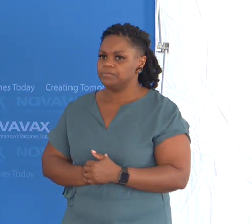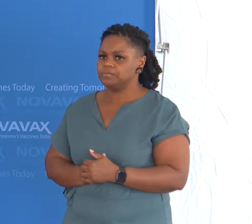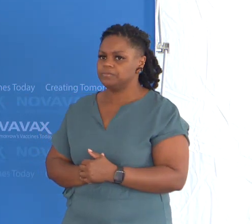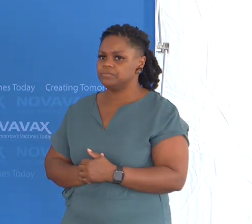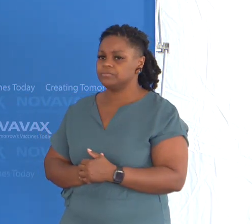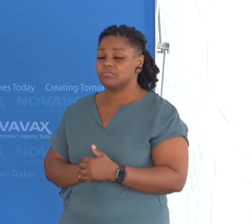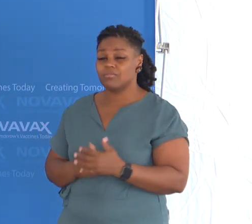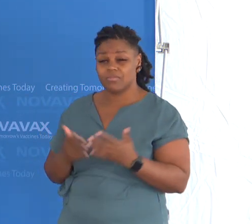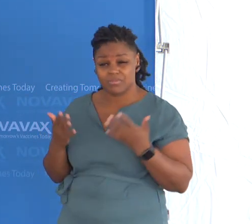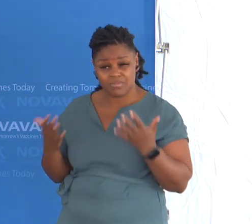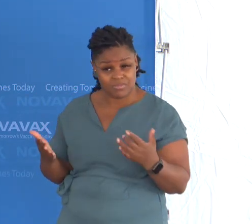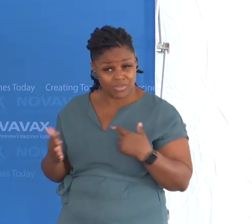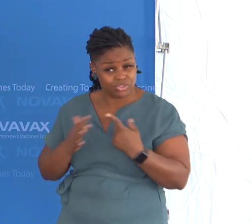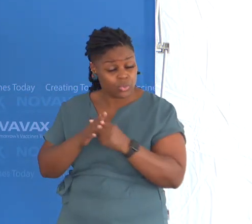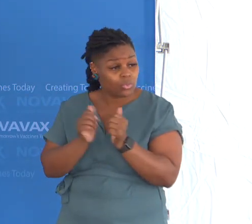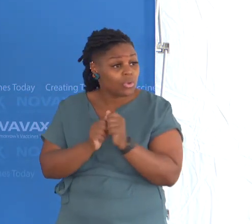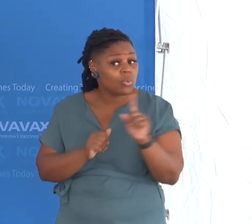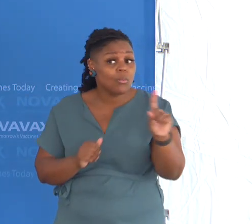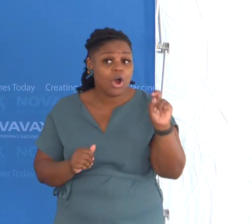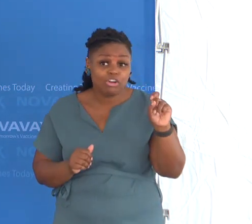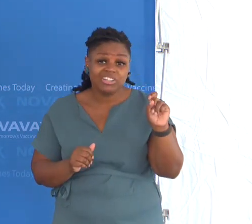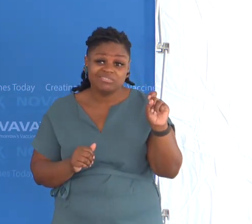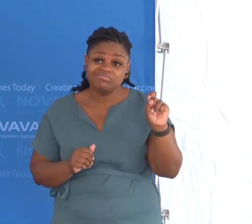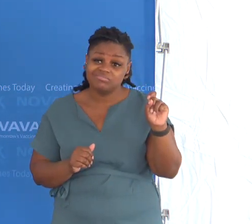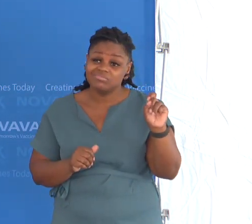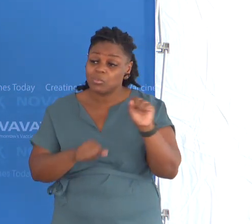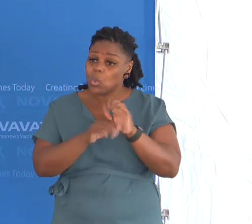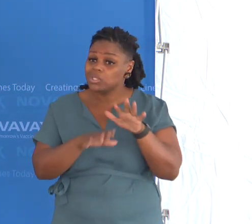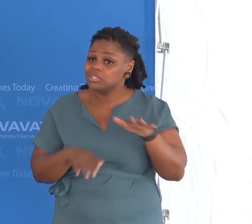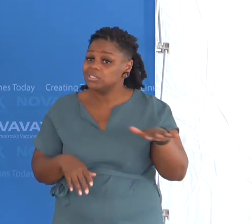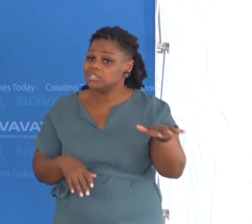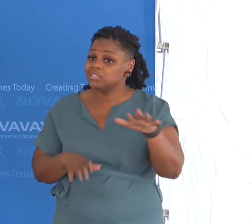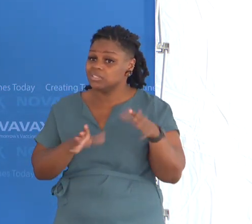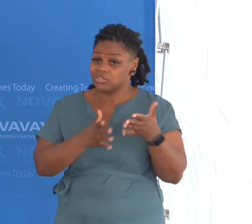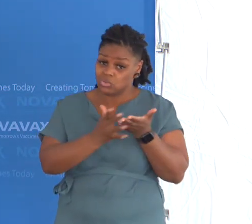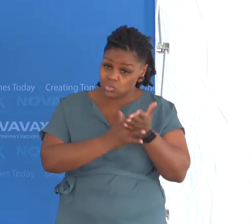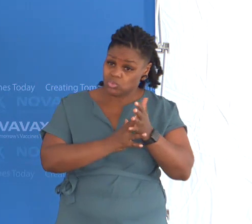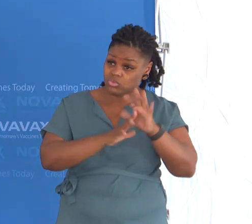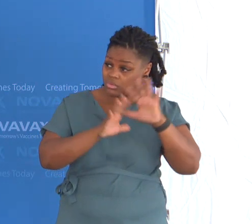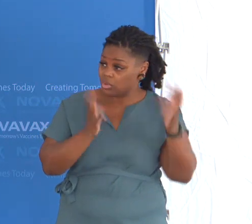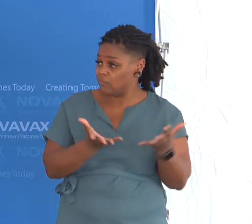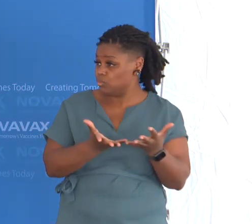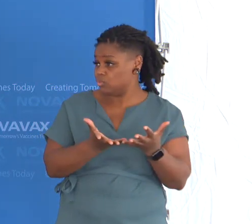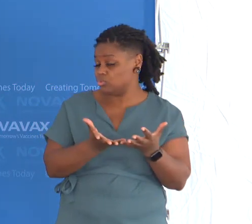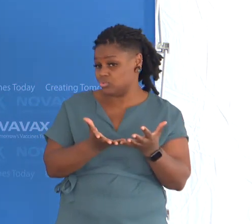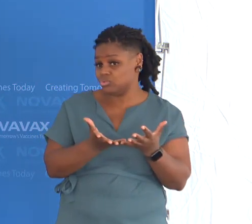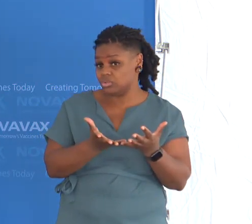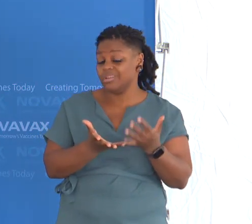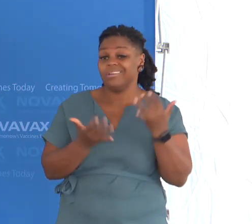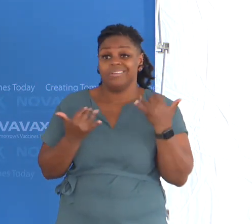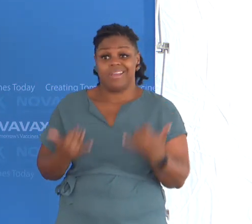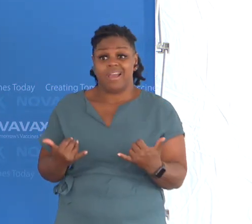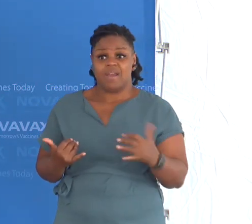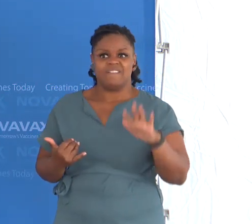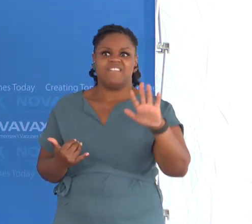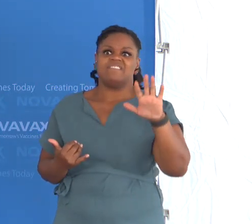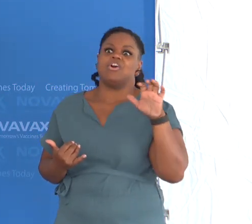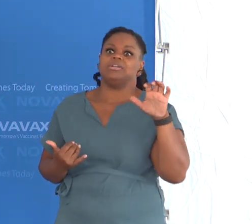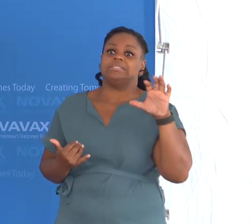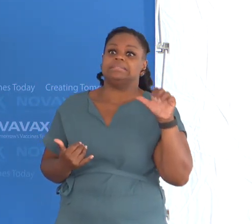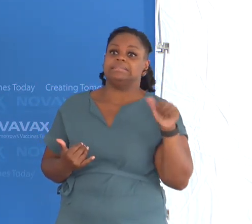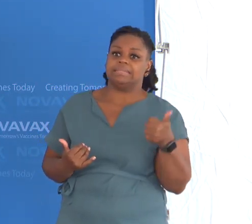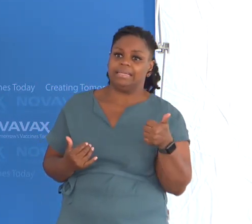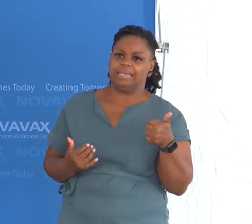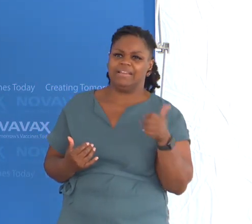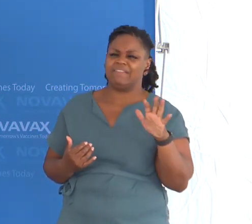started at 150 people globally in January. We've got 510 or 20 today. We'll